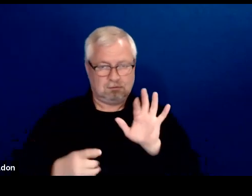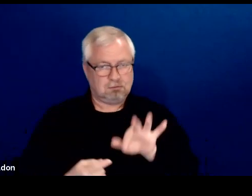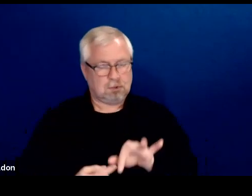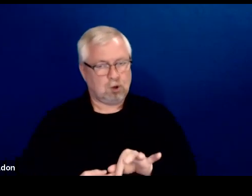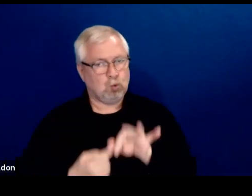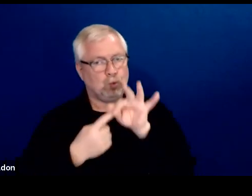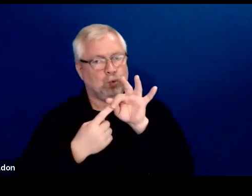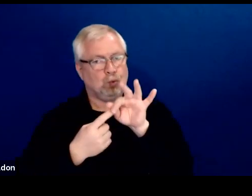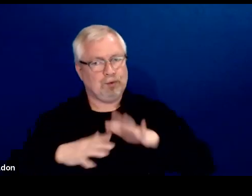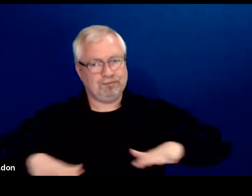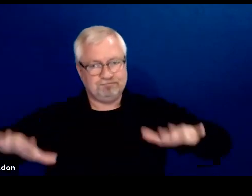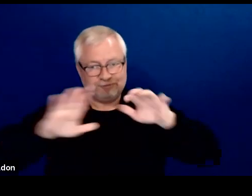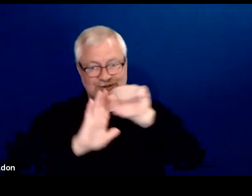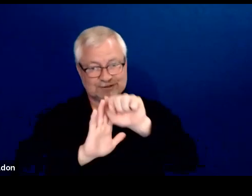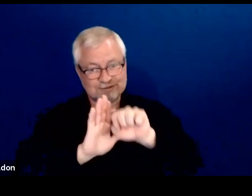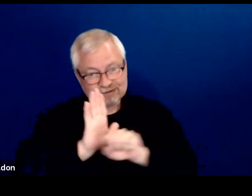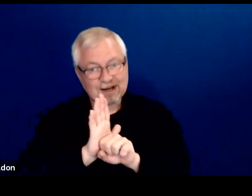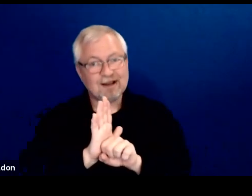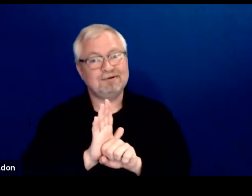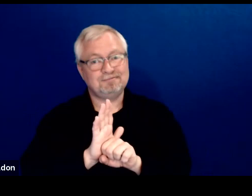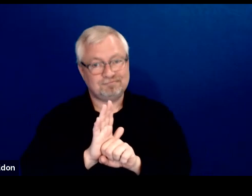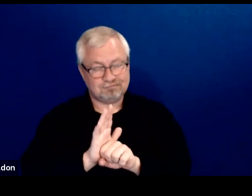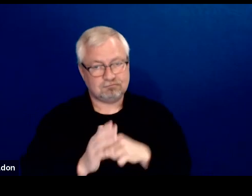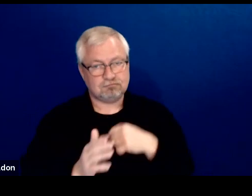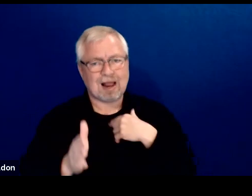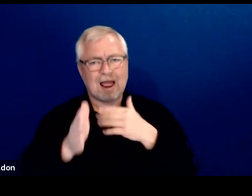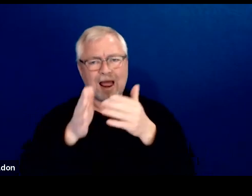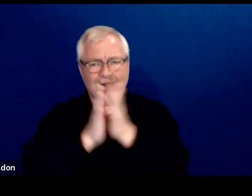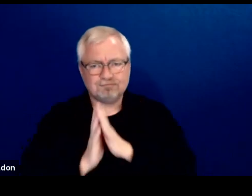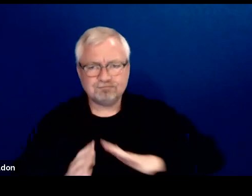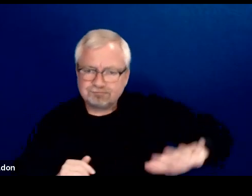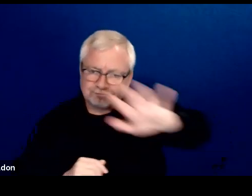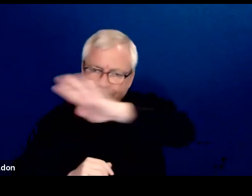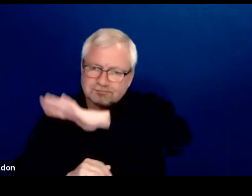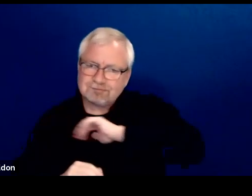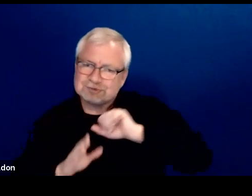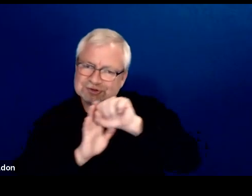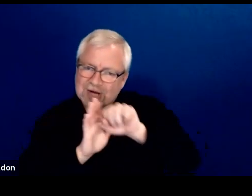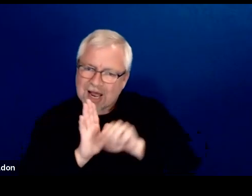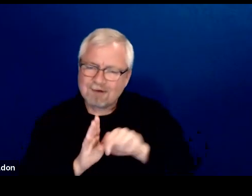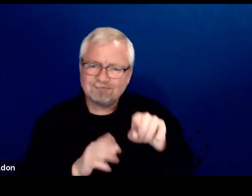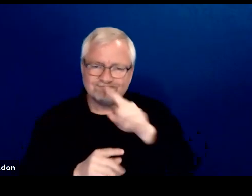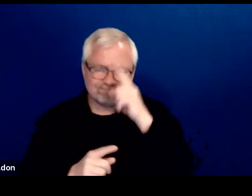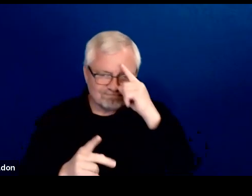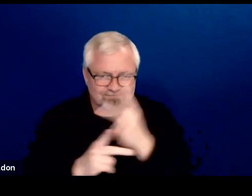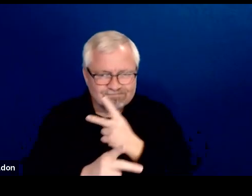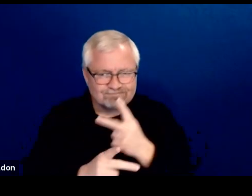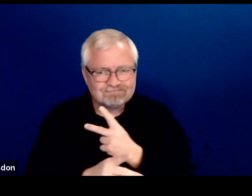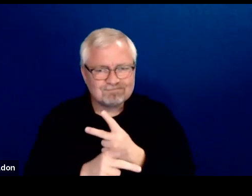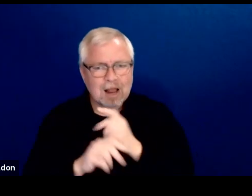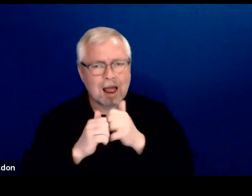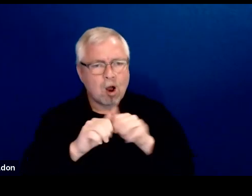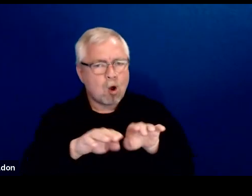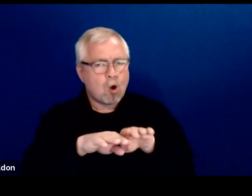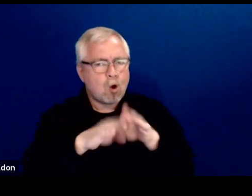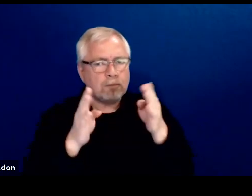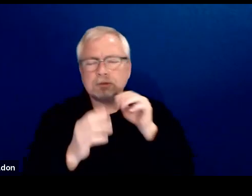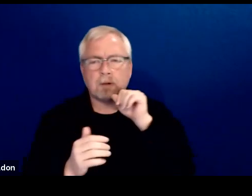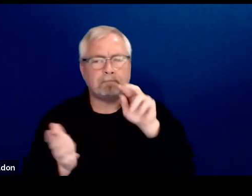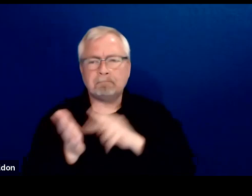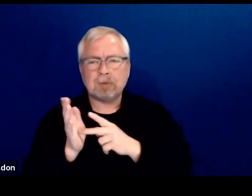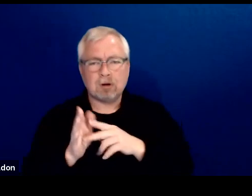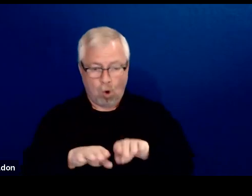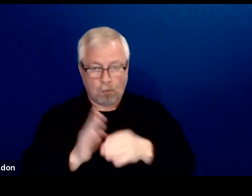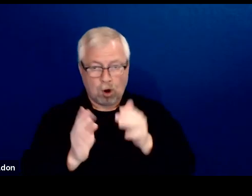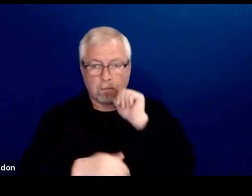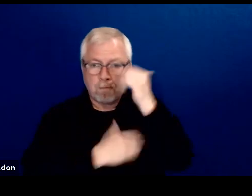our team to find that as quickly as possible. This will not be turning on a light switch. This will be a complex way of restarting the economy where you're